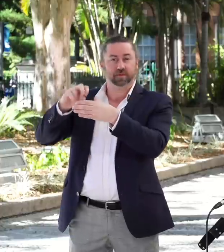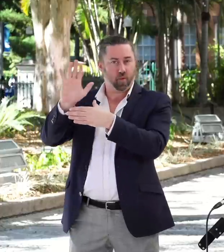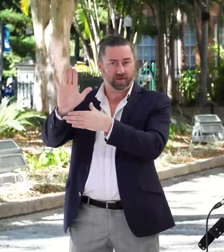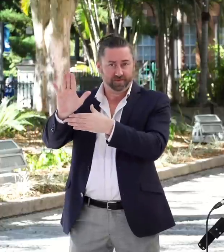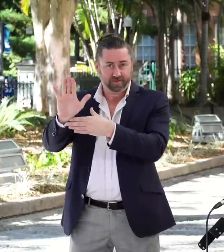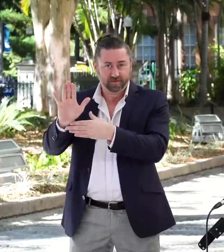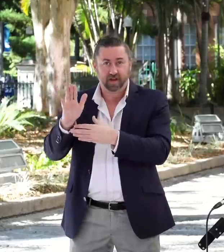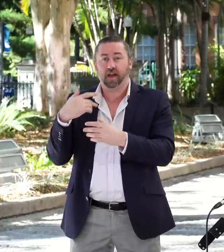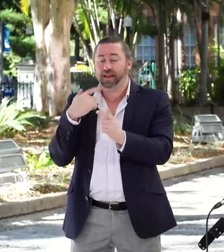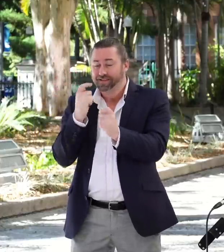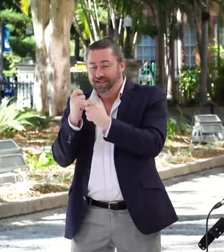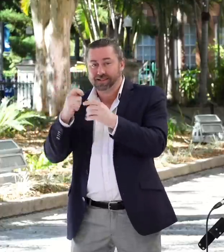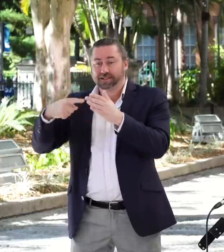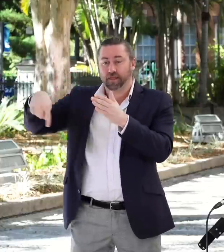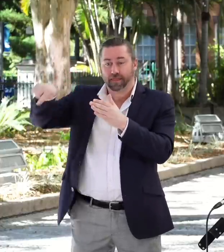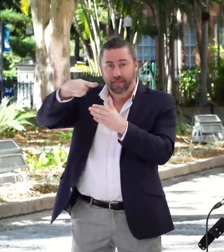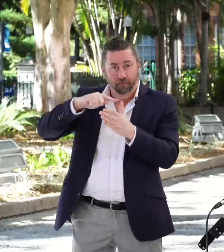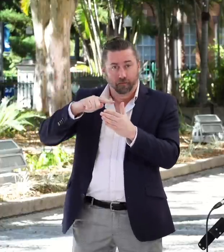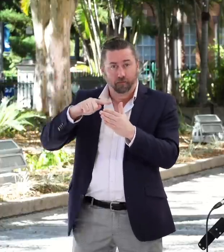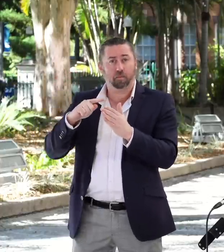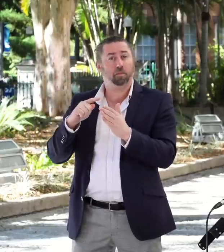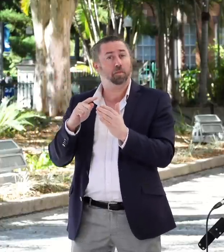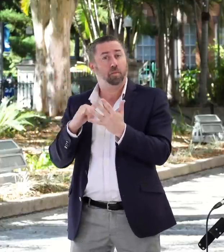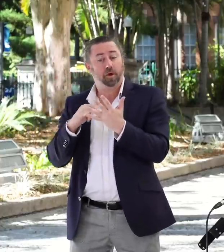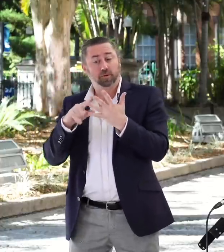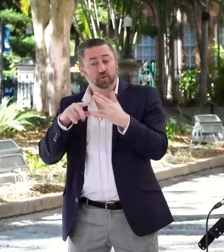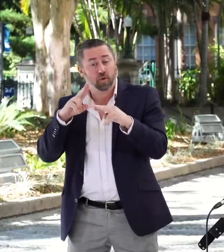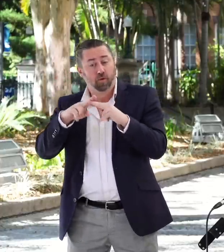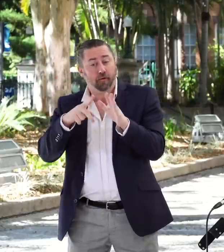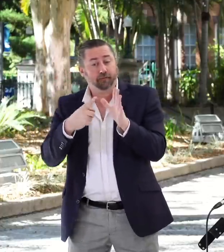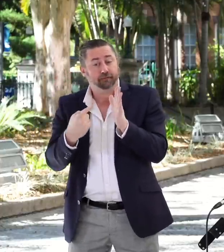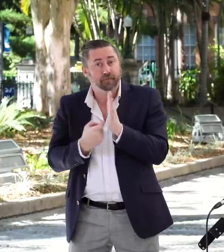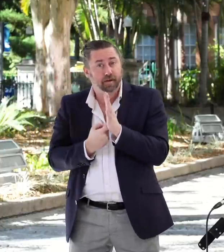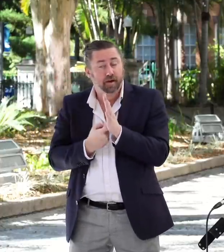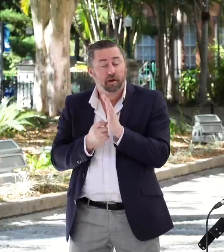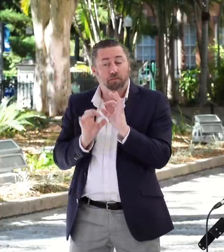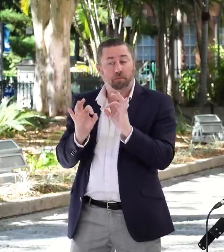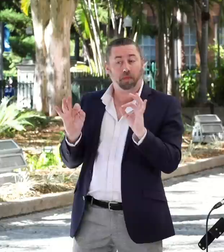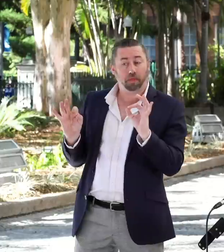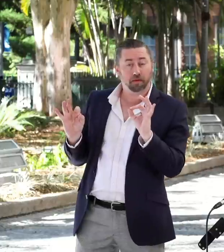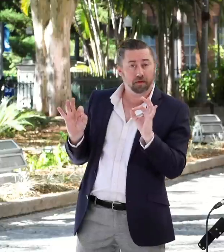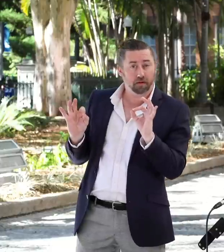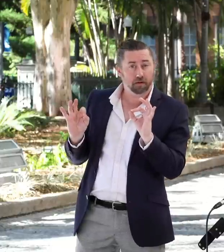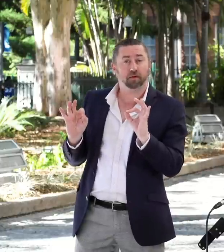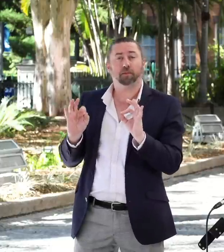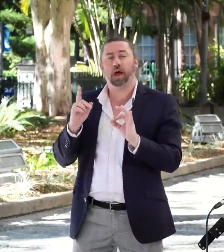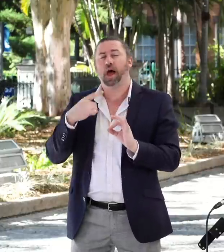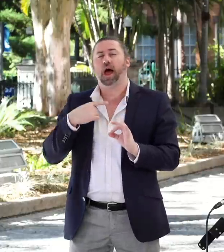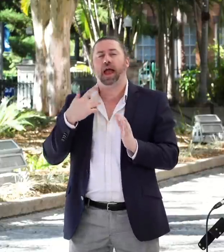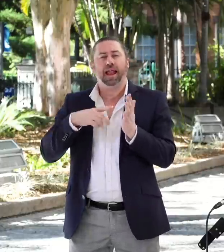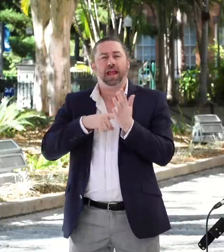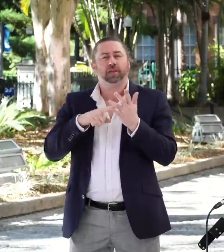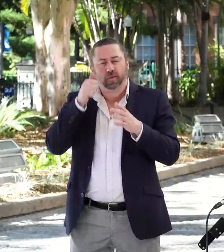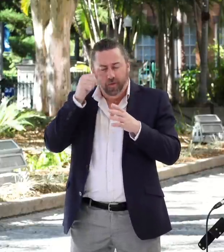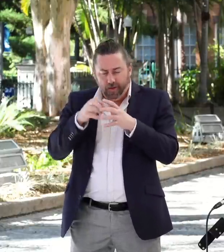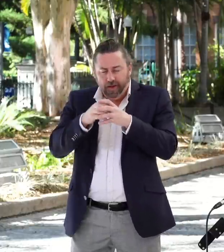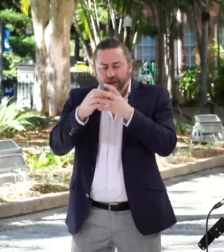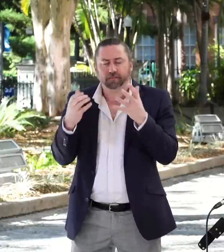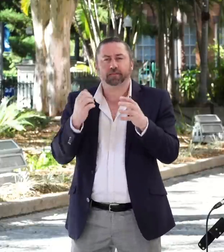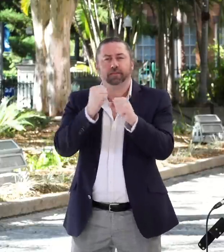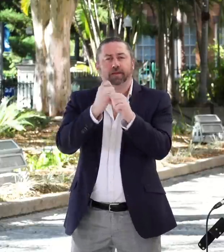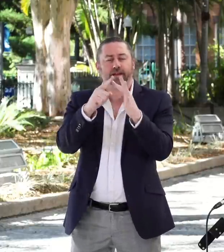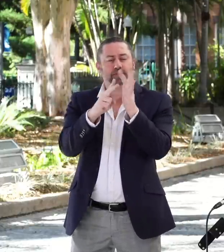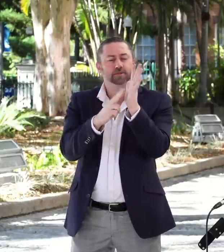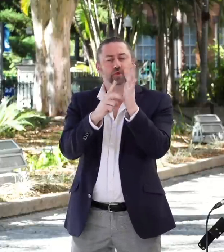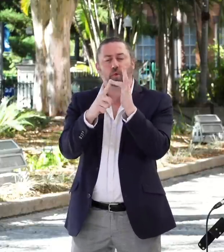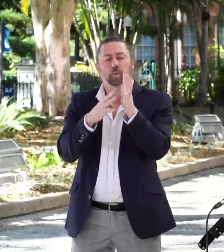tested and I'm pleased to say have so far tested negative. We are awaiting the genomic sequencing for this gentleman so